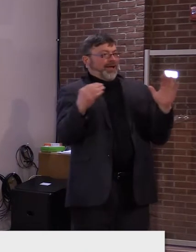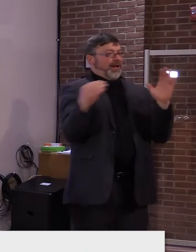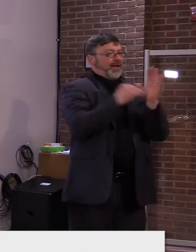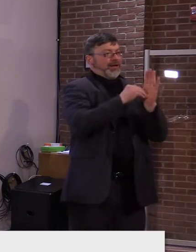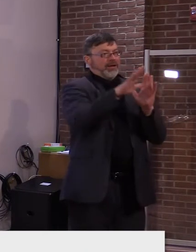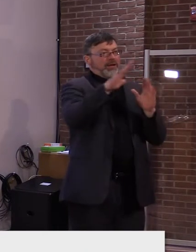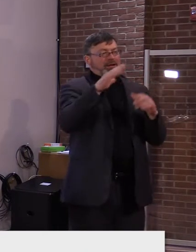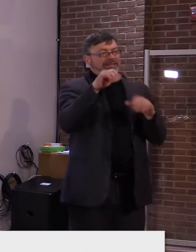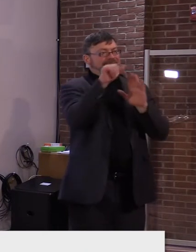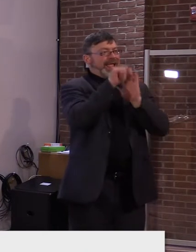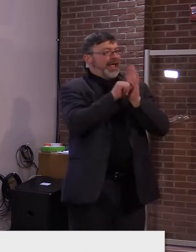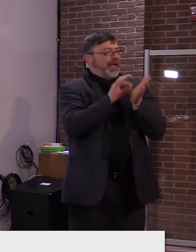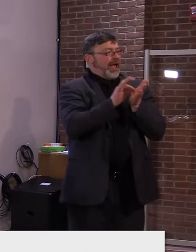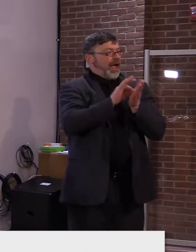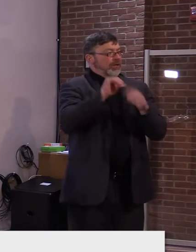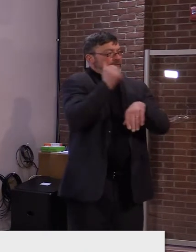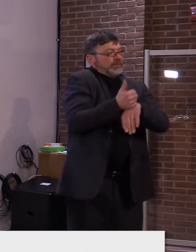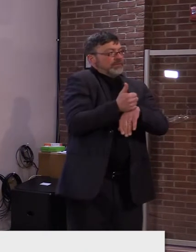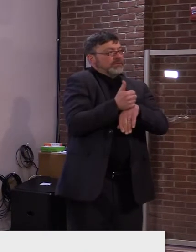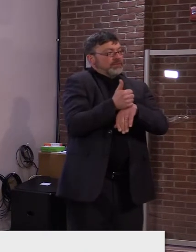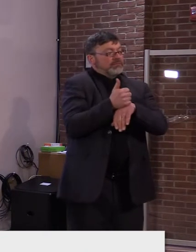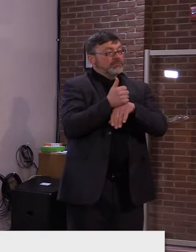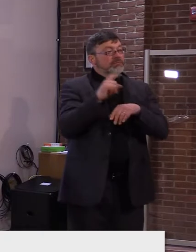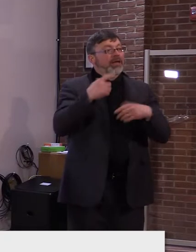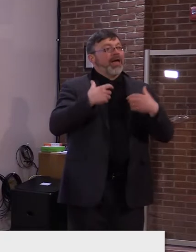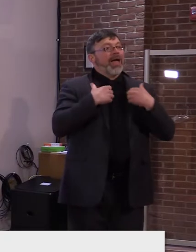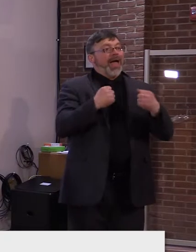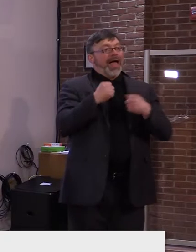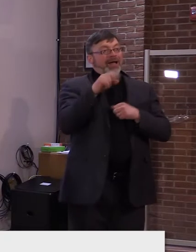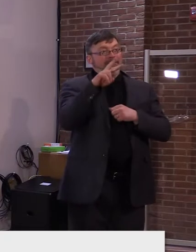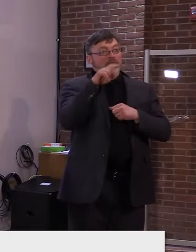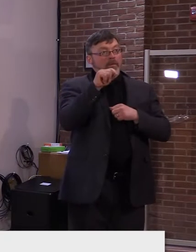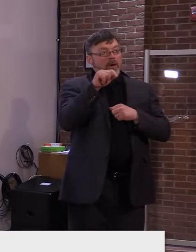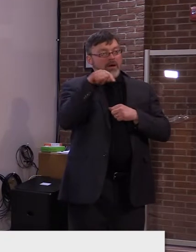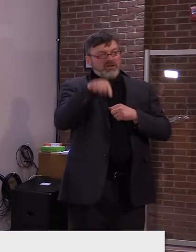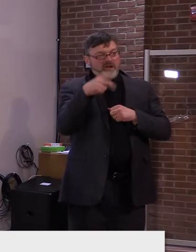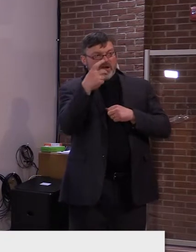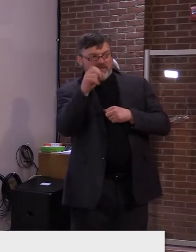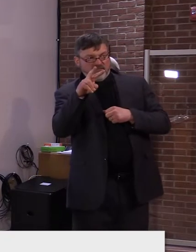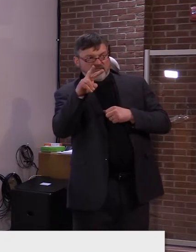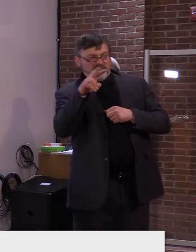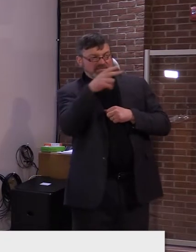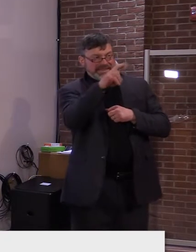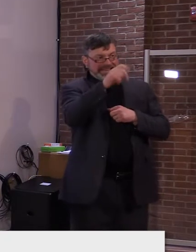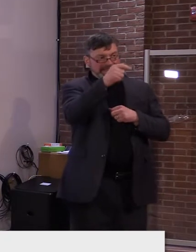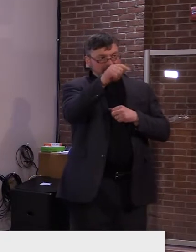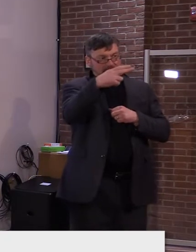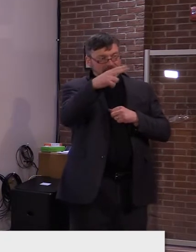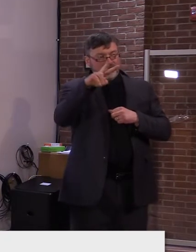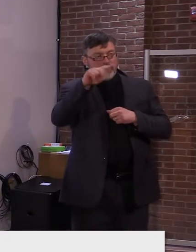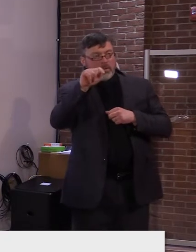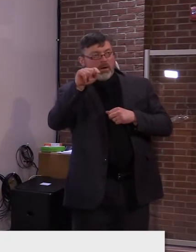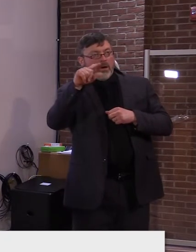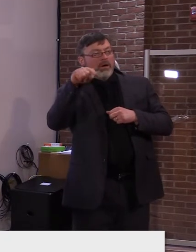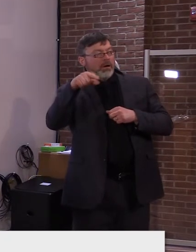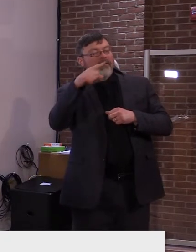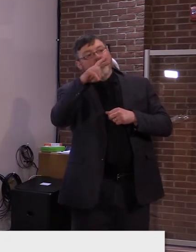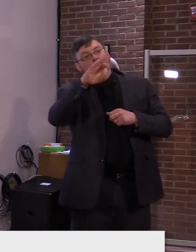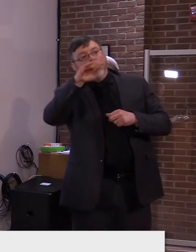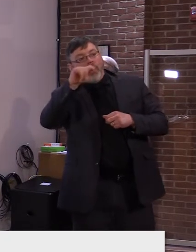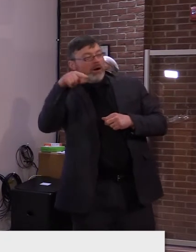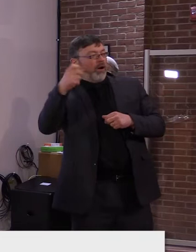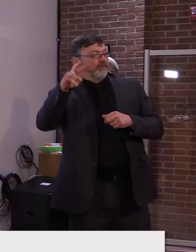healthvermont.gov/myvaccine. When registration opens, all you need to do is sign into your account and make an appointment on